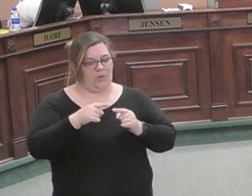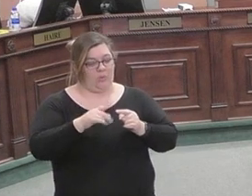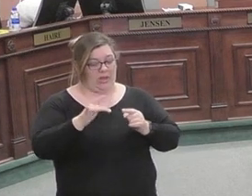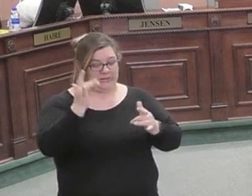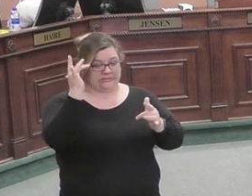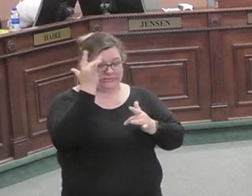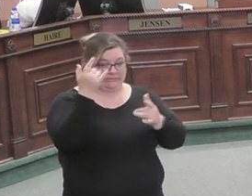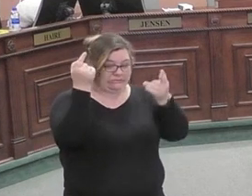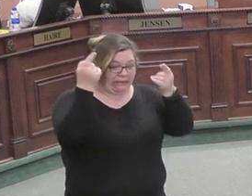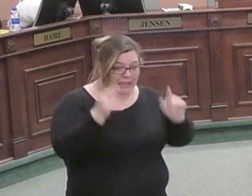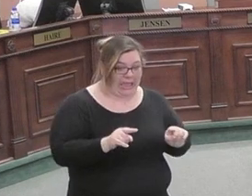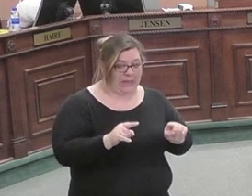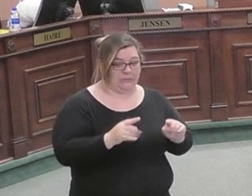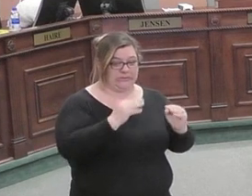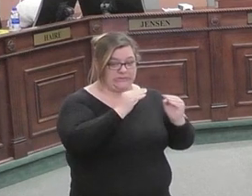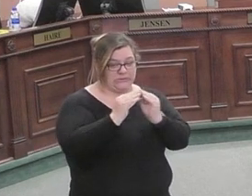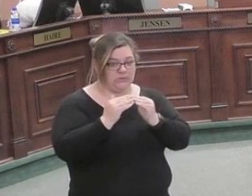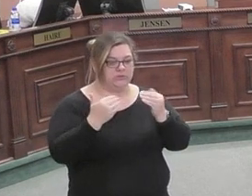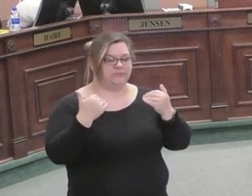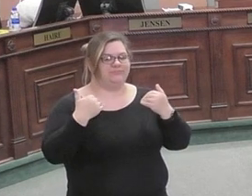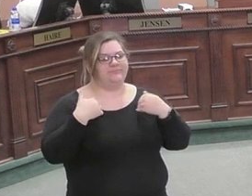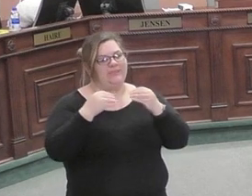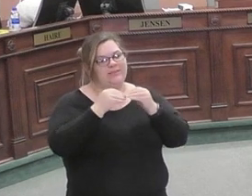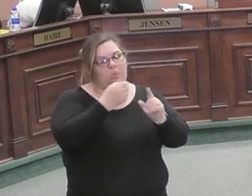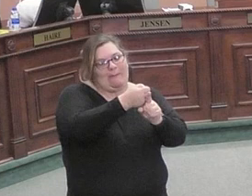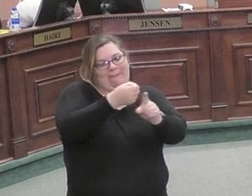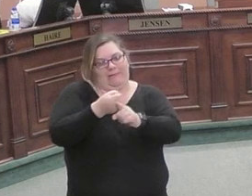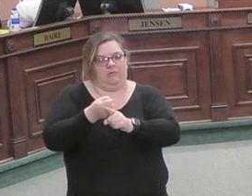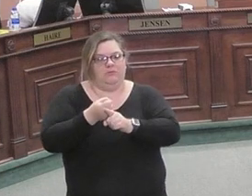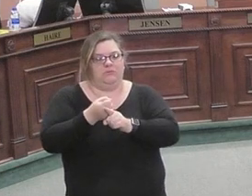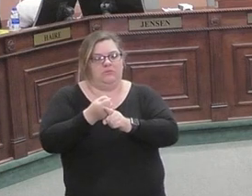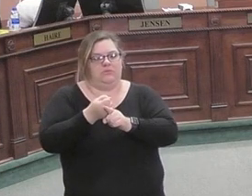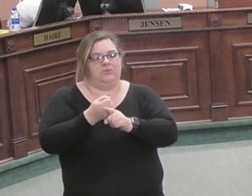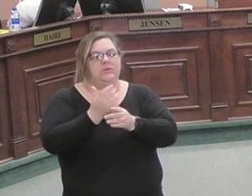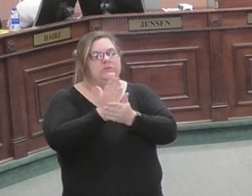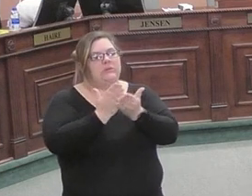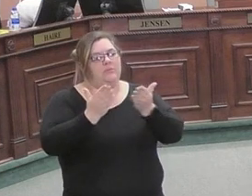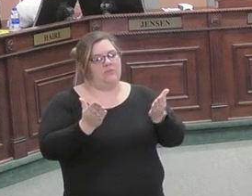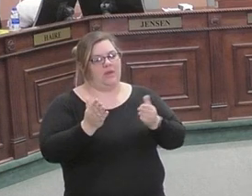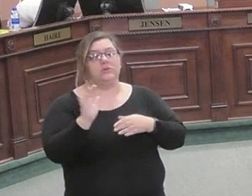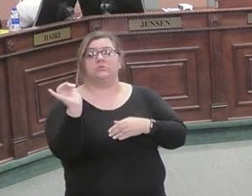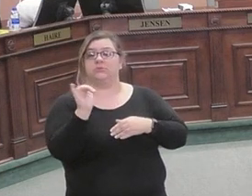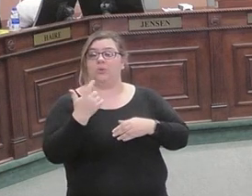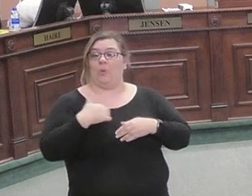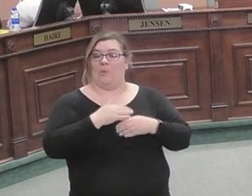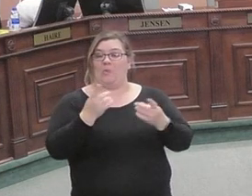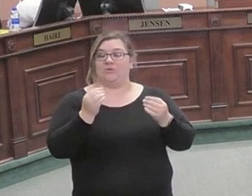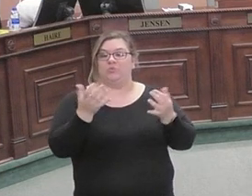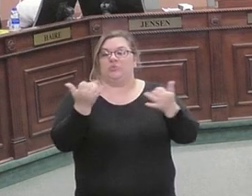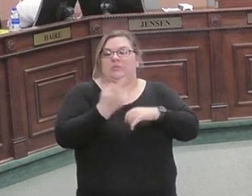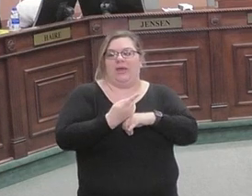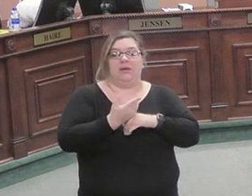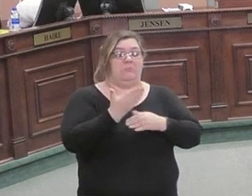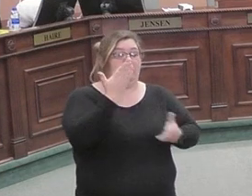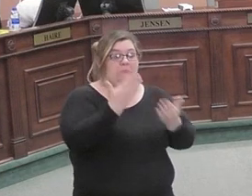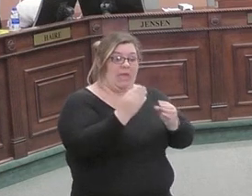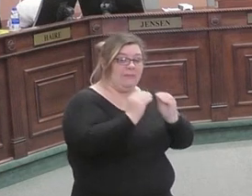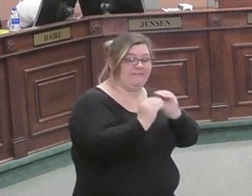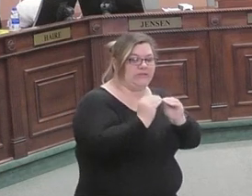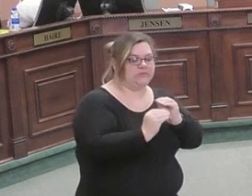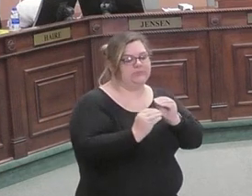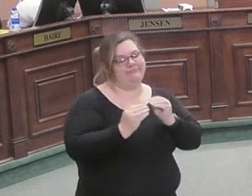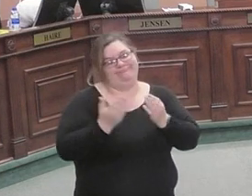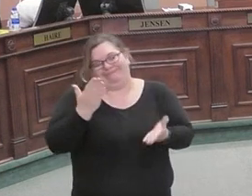community, that it has a lot more impact. And some of the things like what we're doing today may or may not fix that. And so I don't want to speak